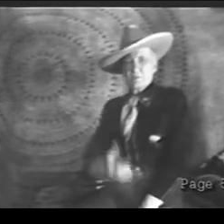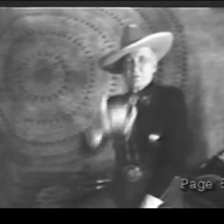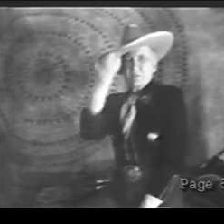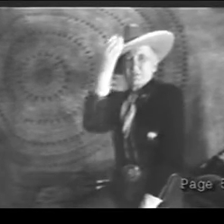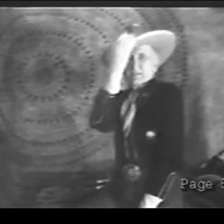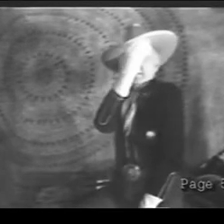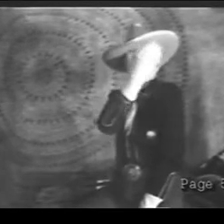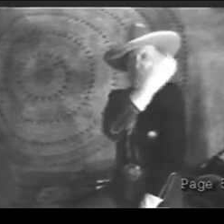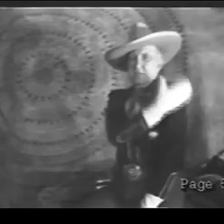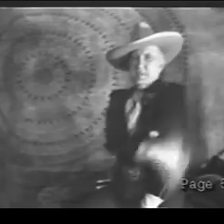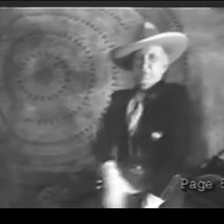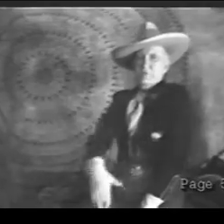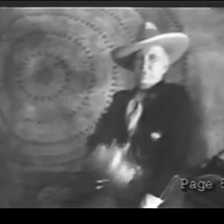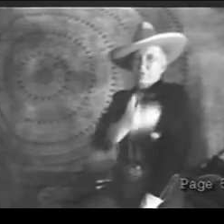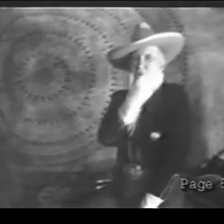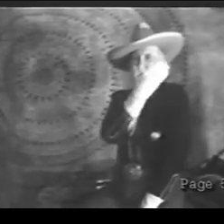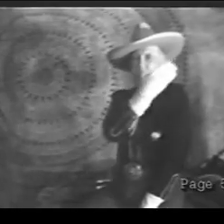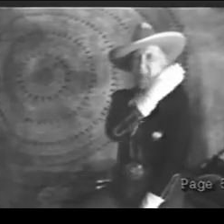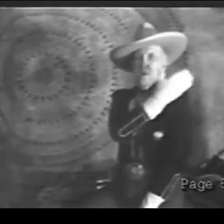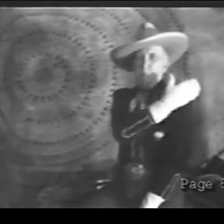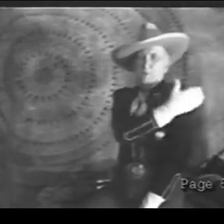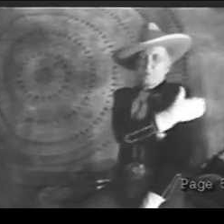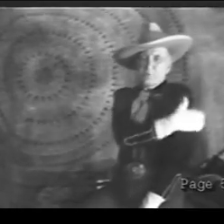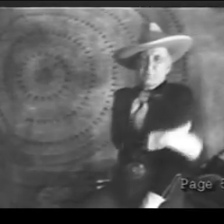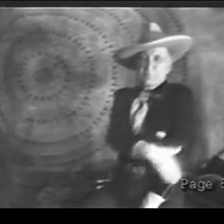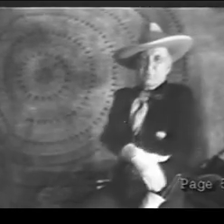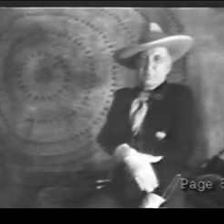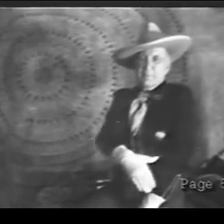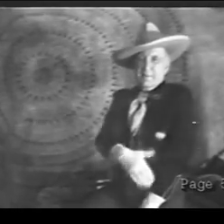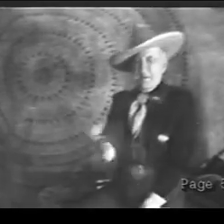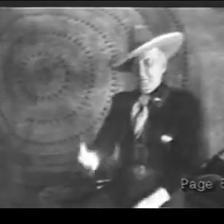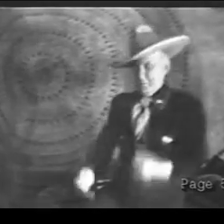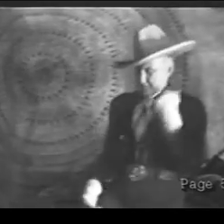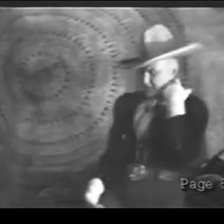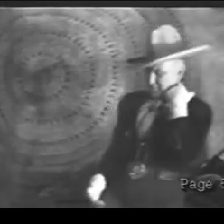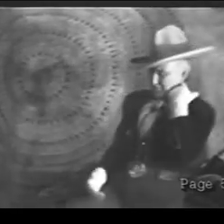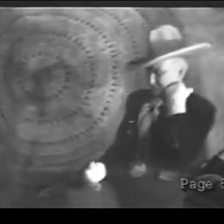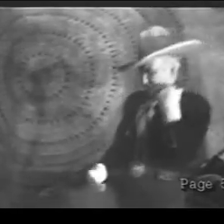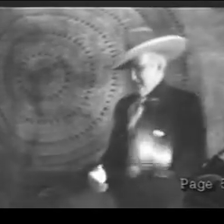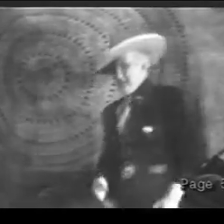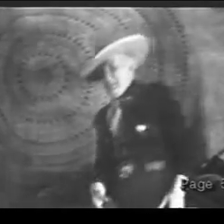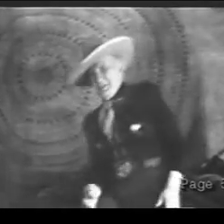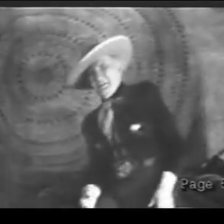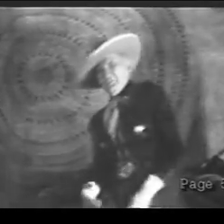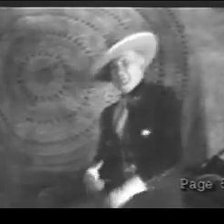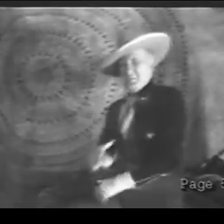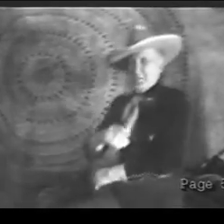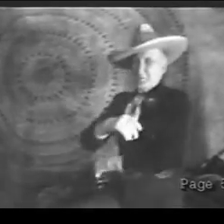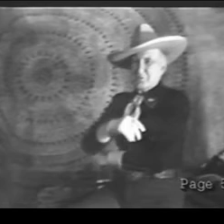is like that. It means cut him off. He's a relative by marriage. And I remember one time we were down at Fort Sill. I was with General